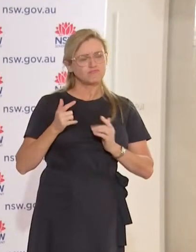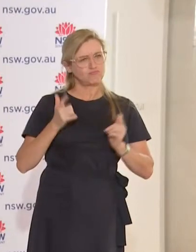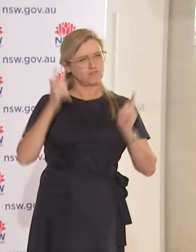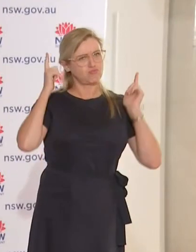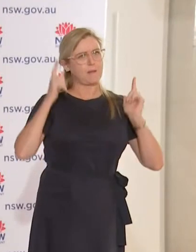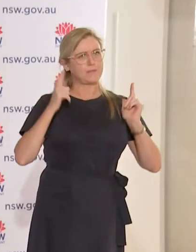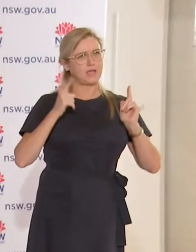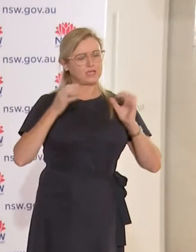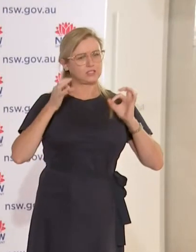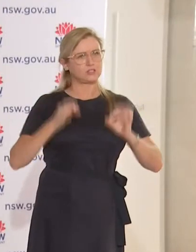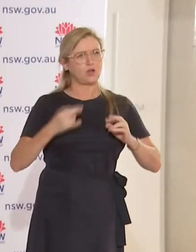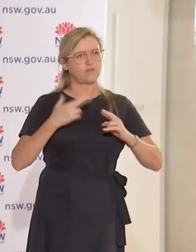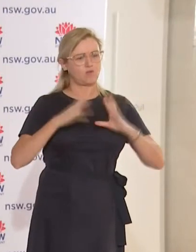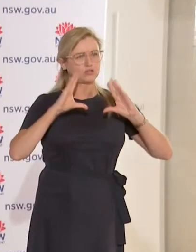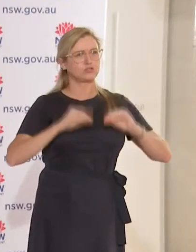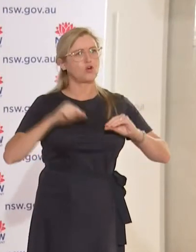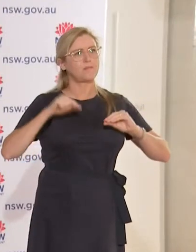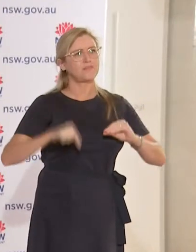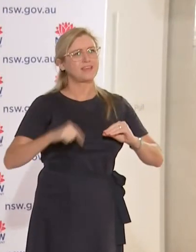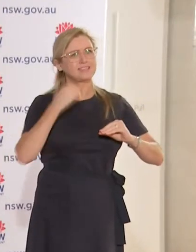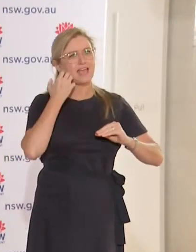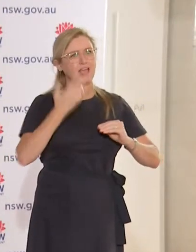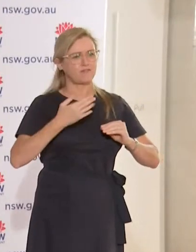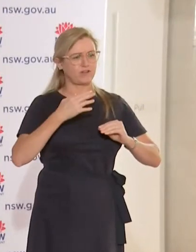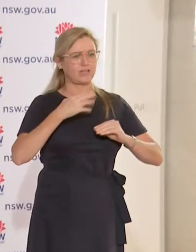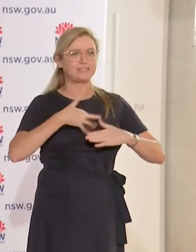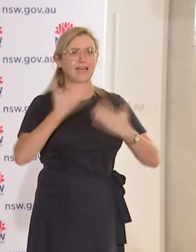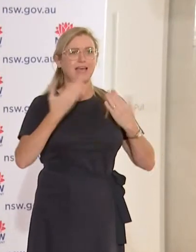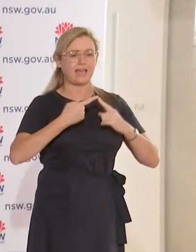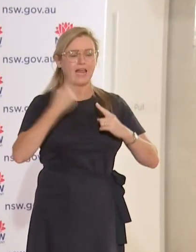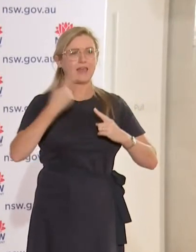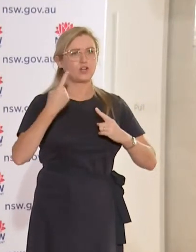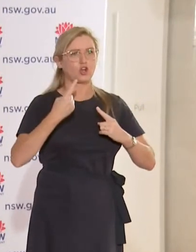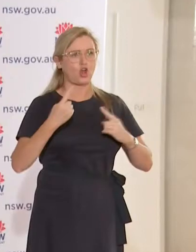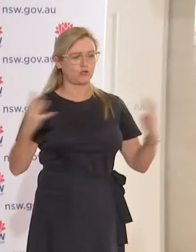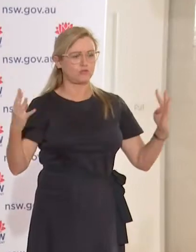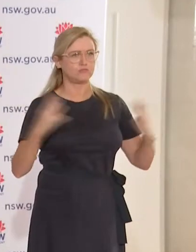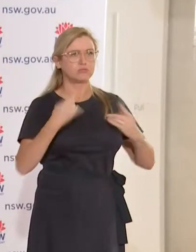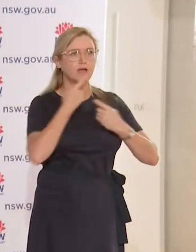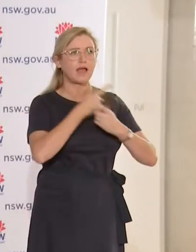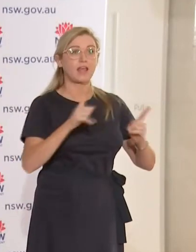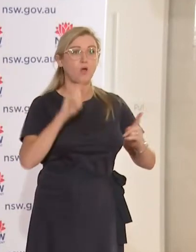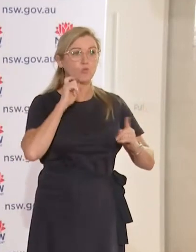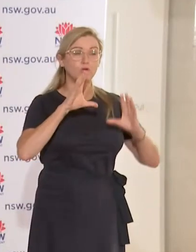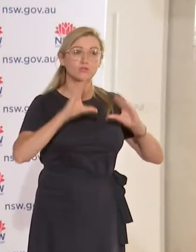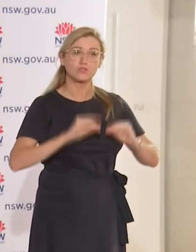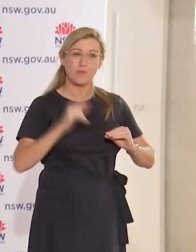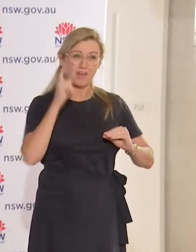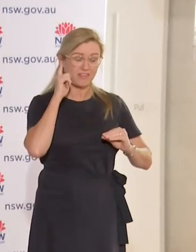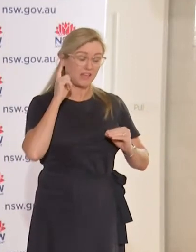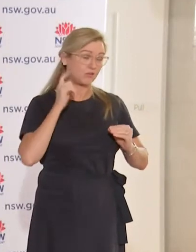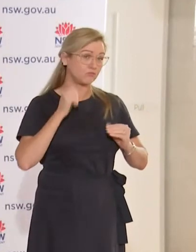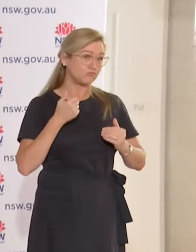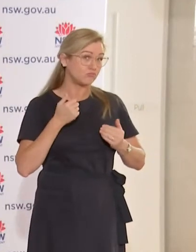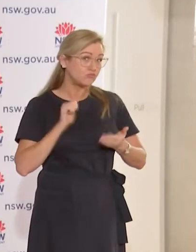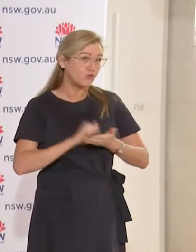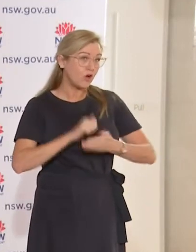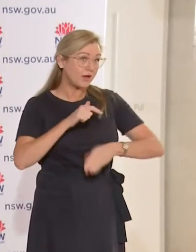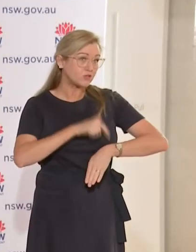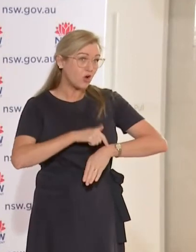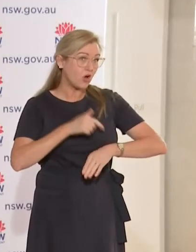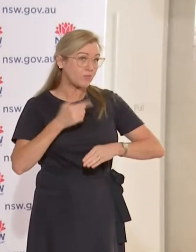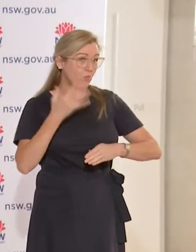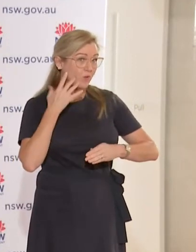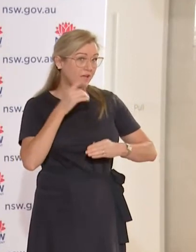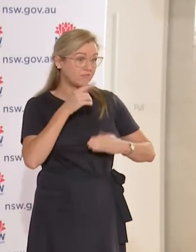of it? I think that we will. I'm committed to engaging with the community and speaking honestly and frankly about